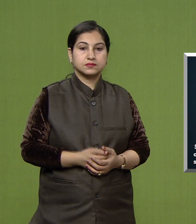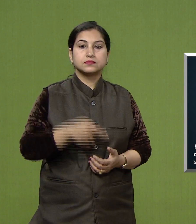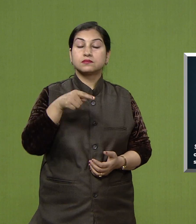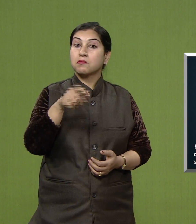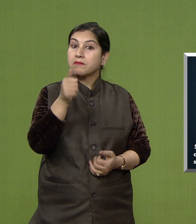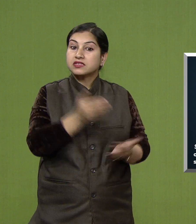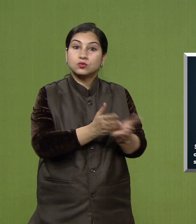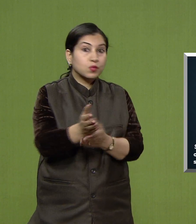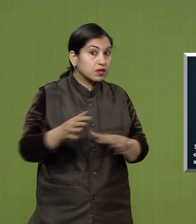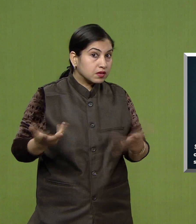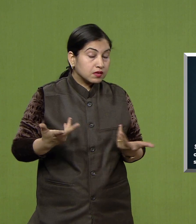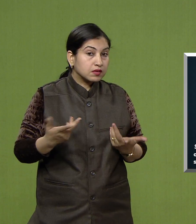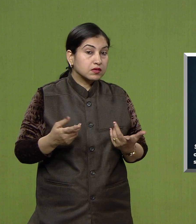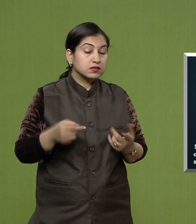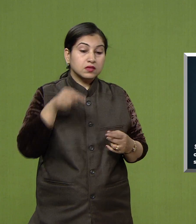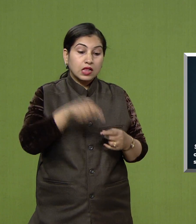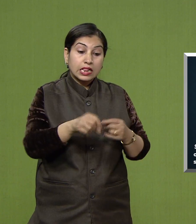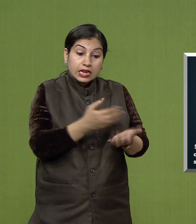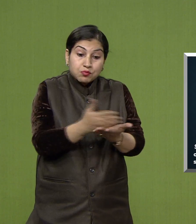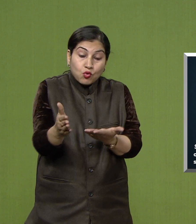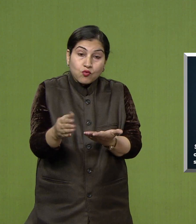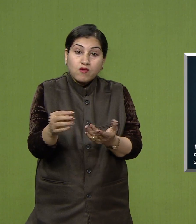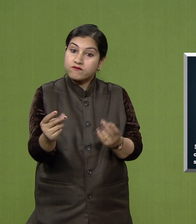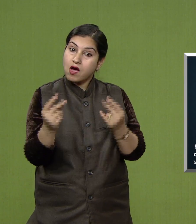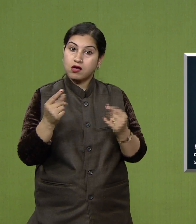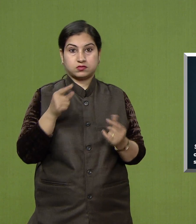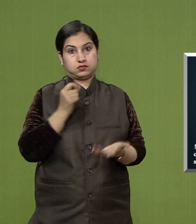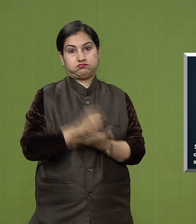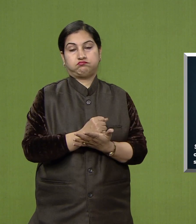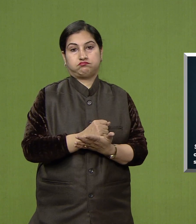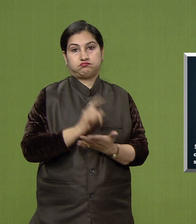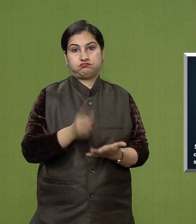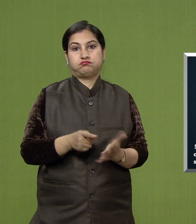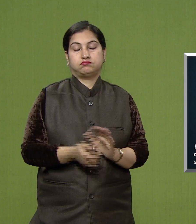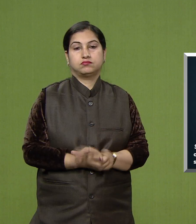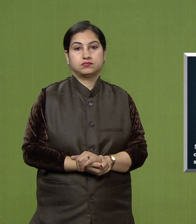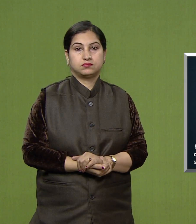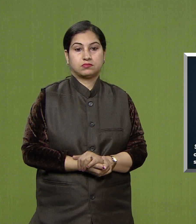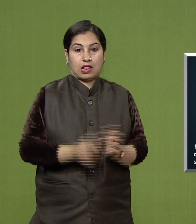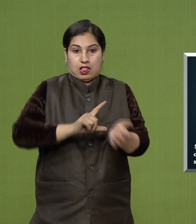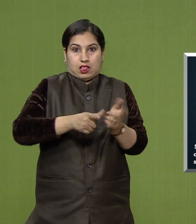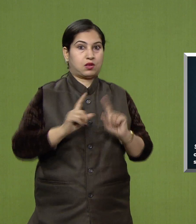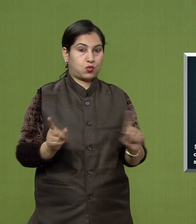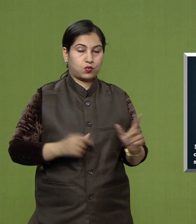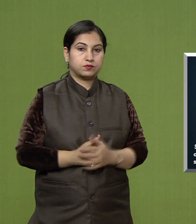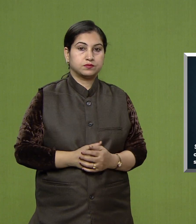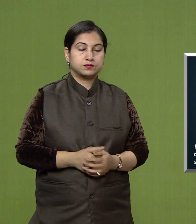Hence, the best way to get rid of stains is to remove them as soon as possible.